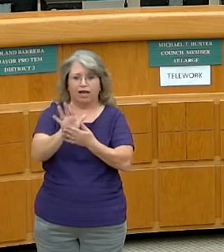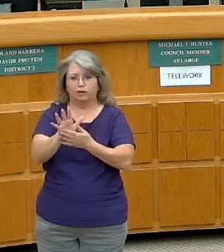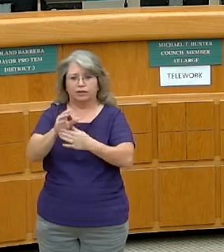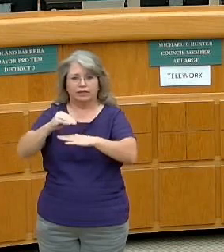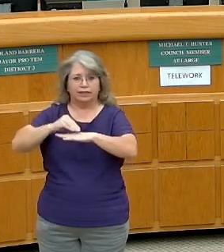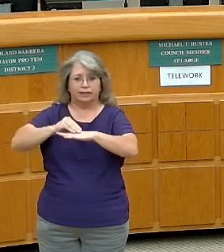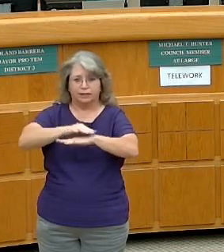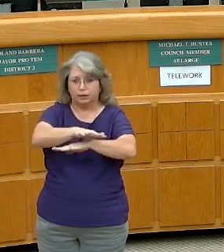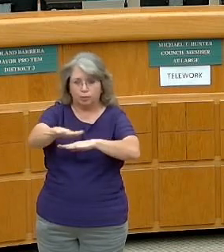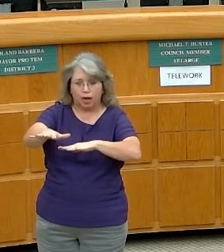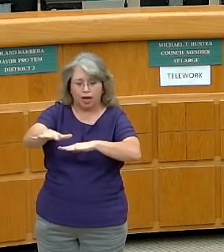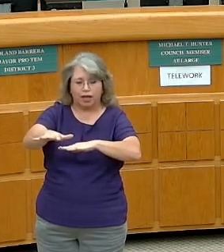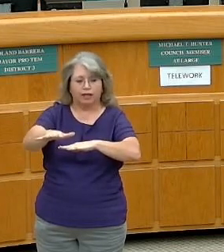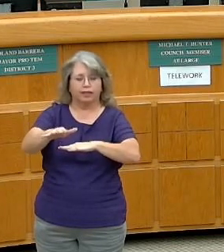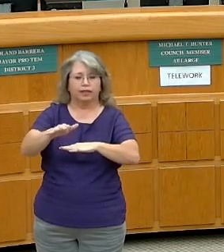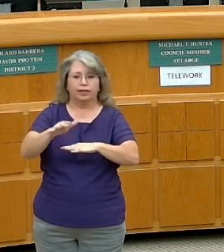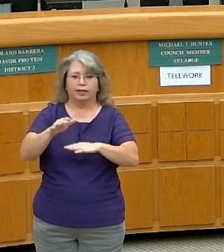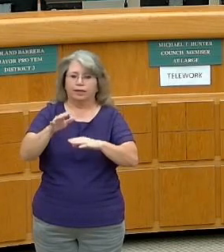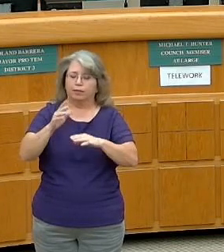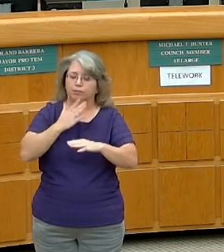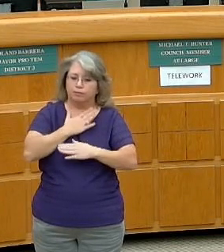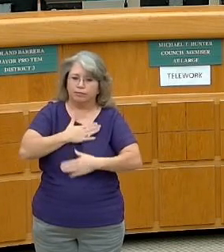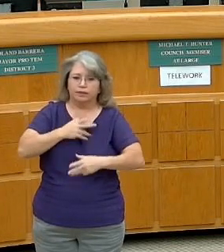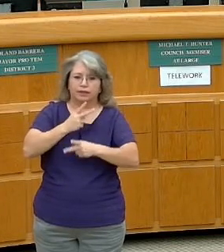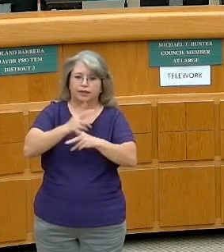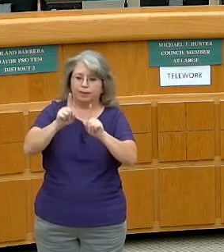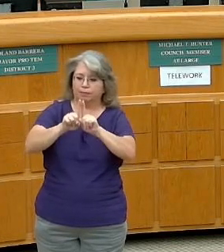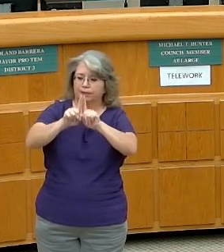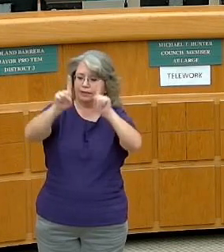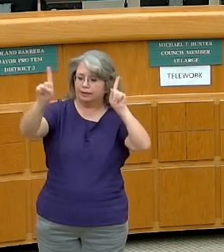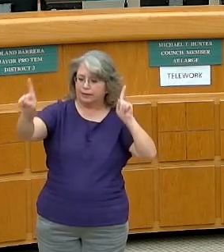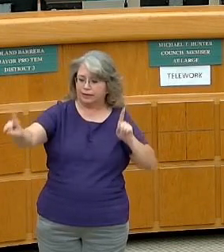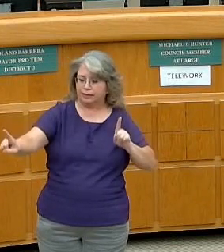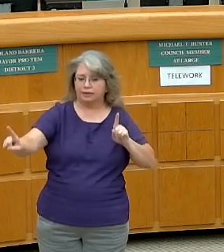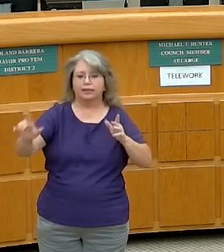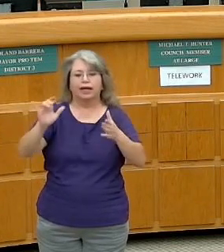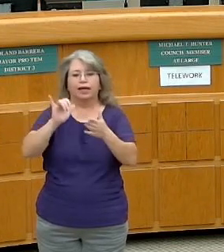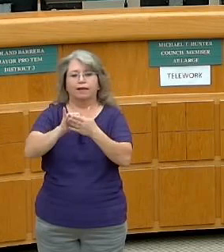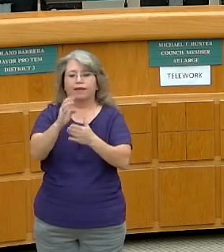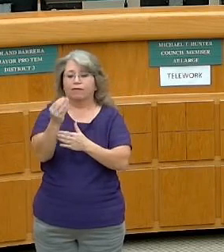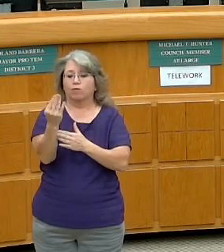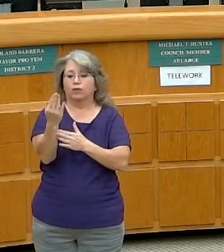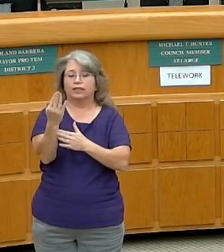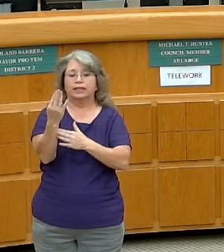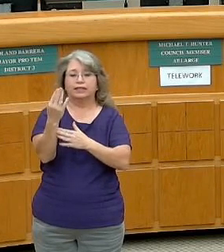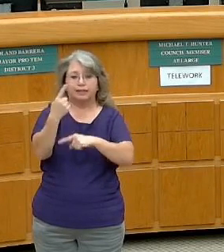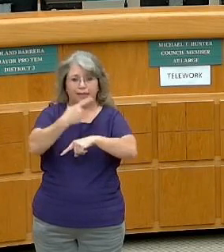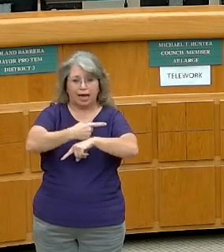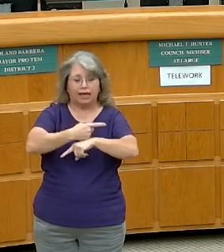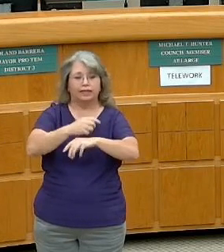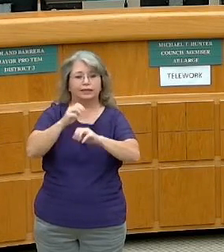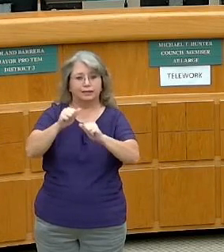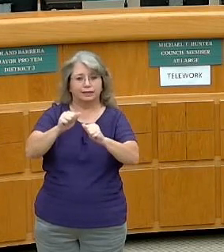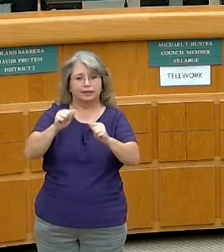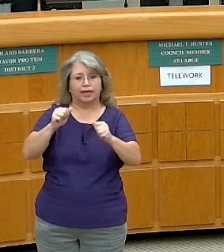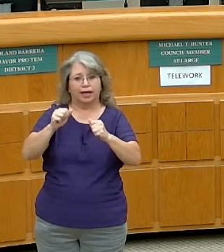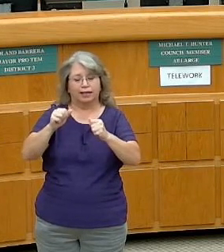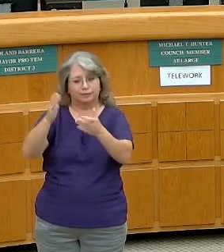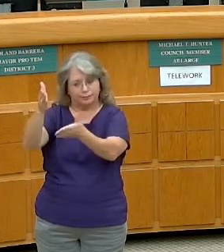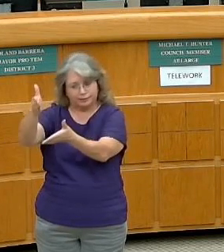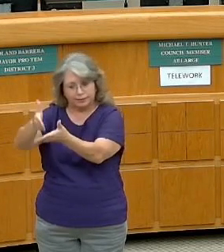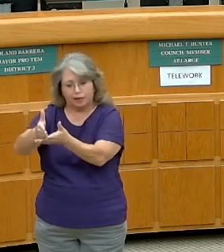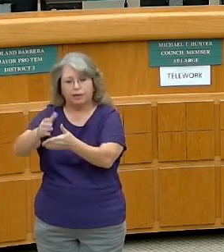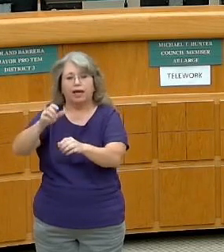front and to keep that distance and keep from spreading it, then that 14 days has a chance to run. But every time there's a new case,